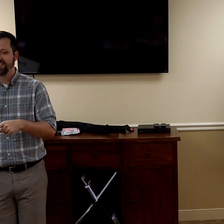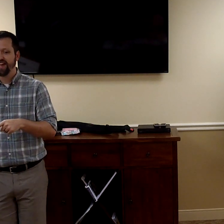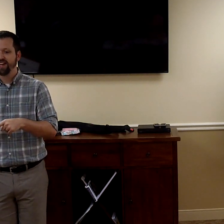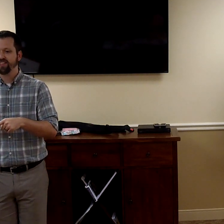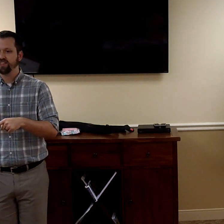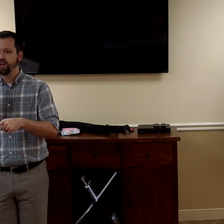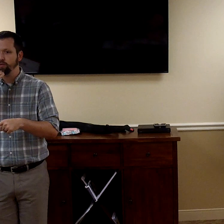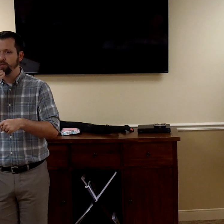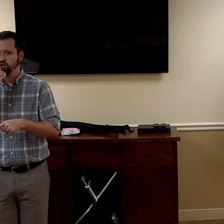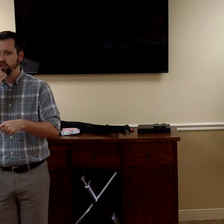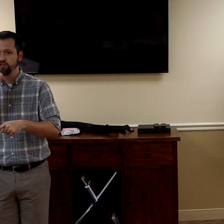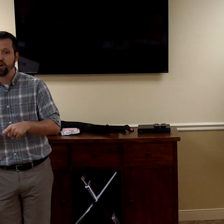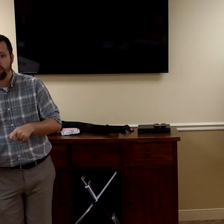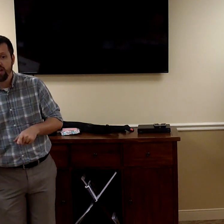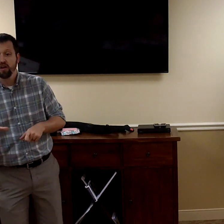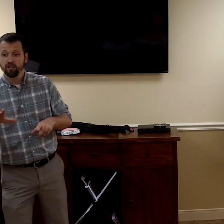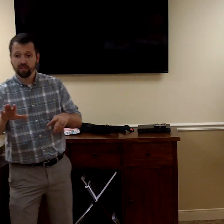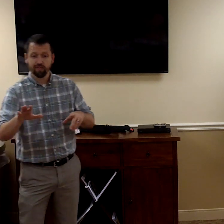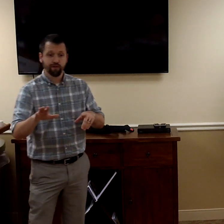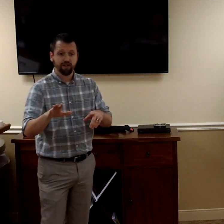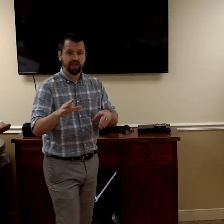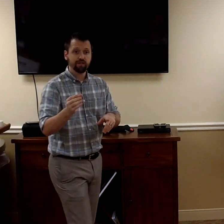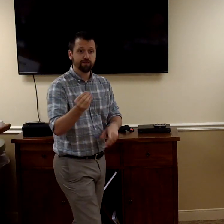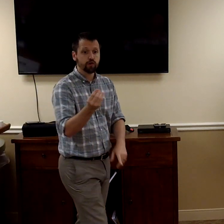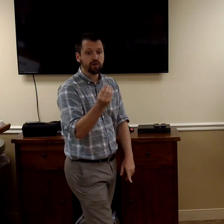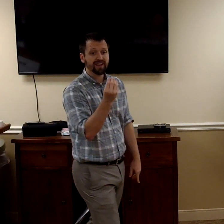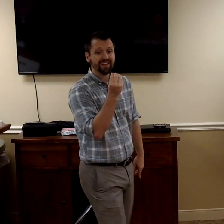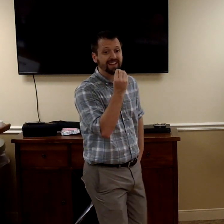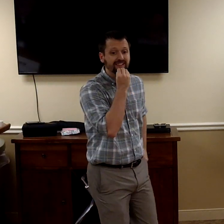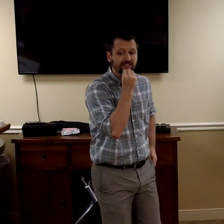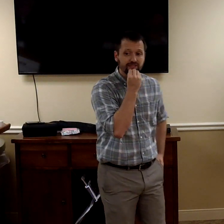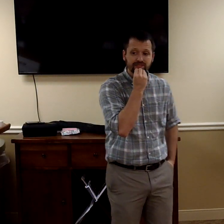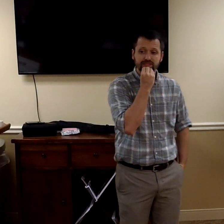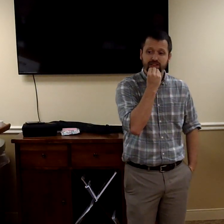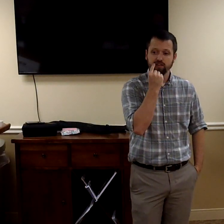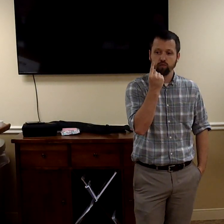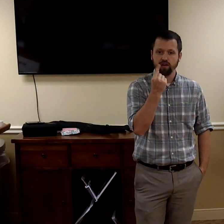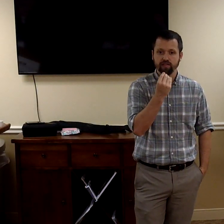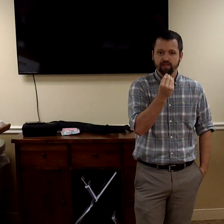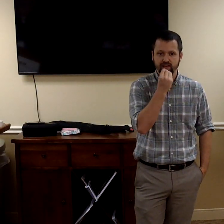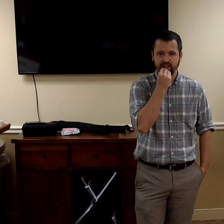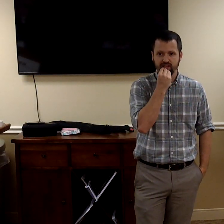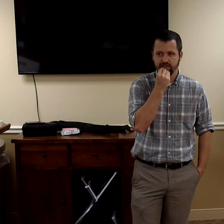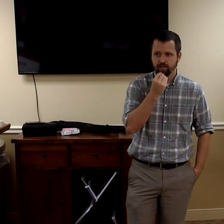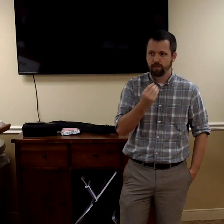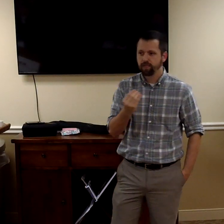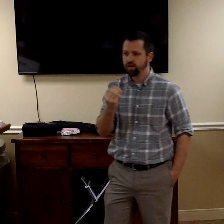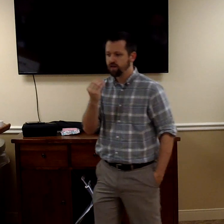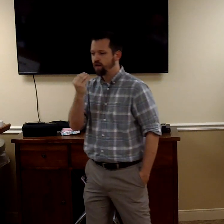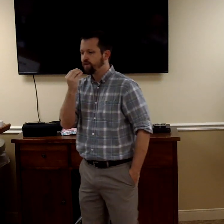That has a double motion. So this for eat and food. Eat is once. Eat,